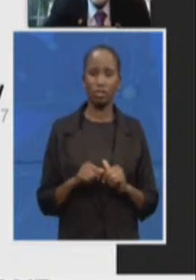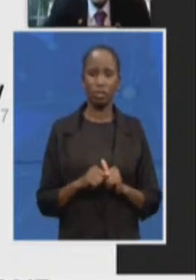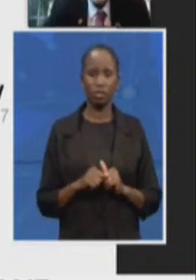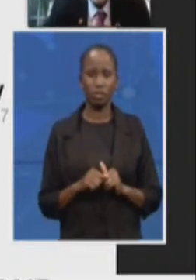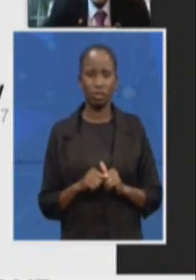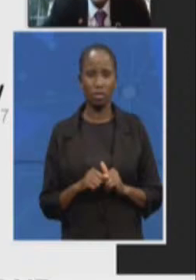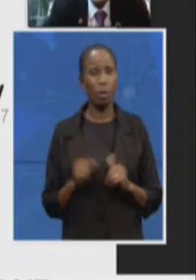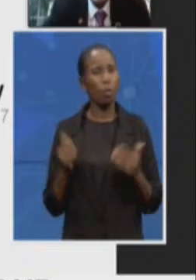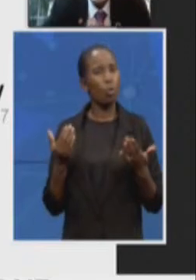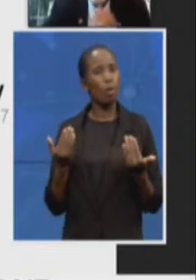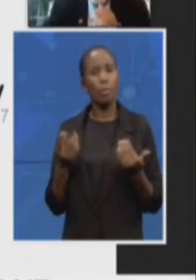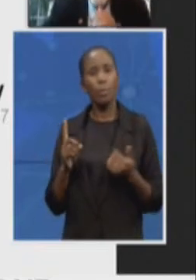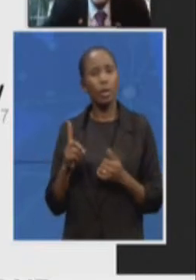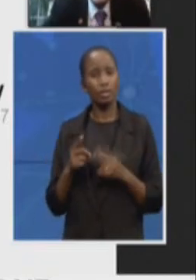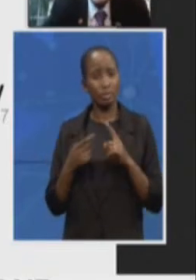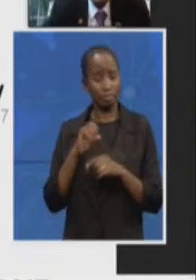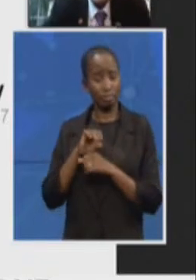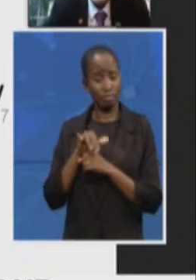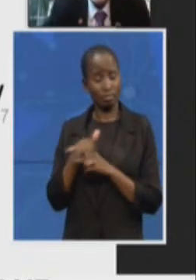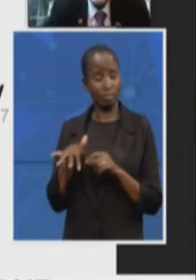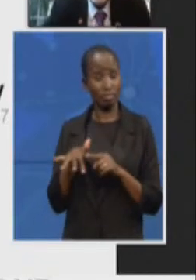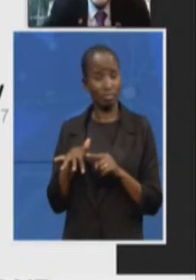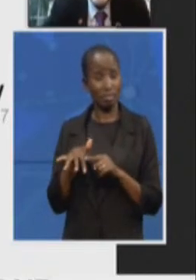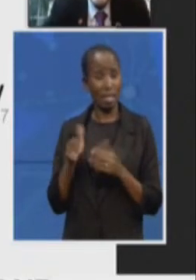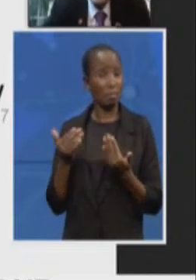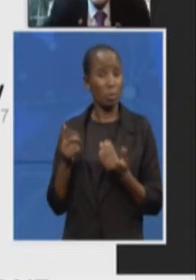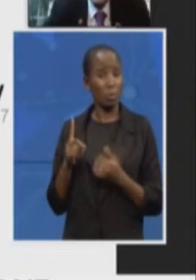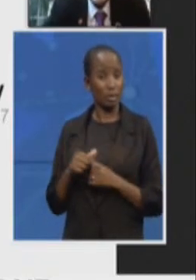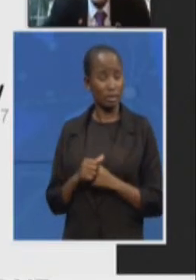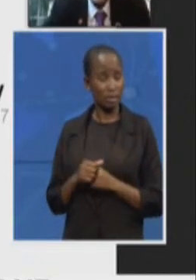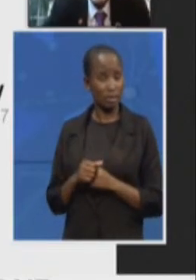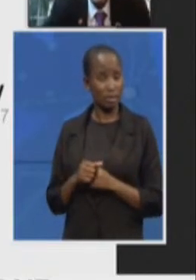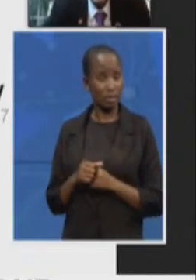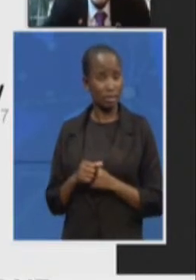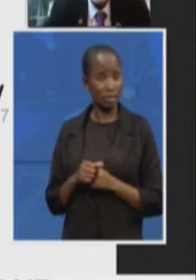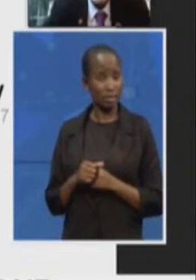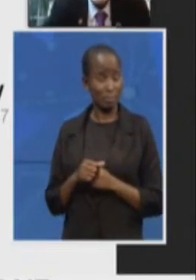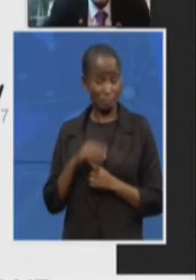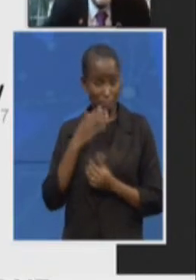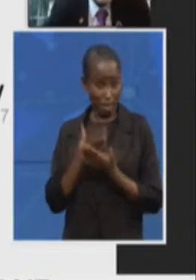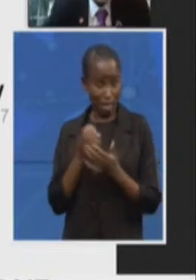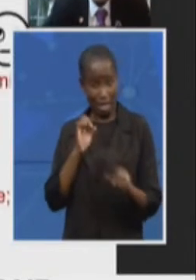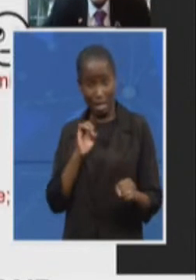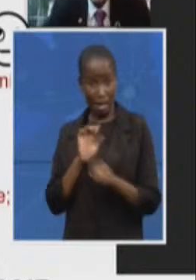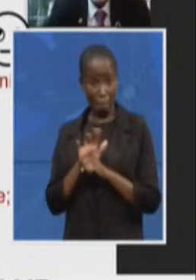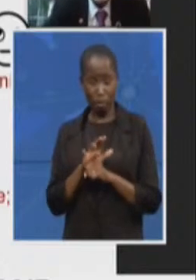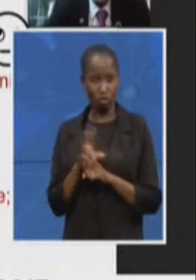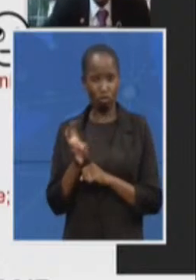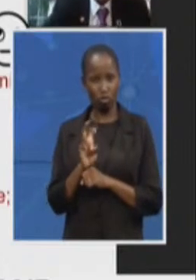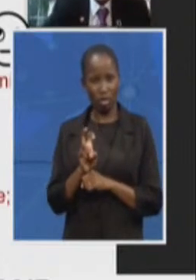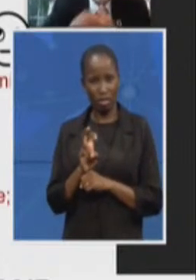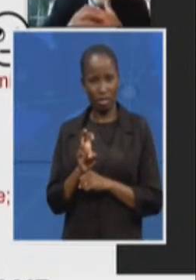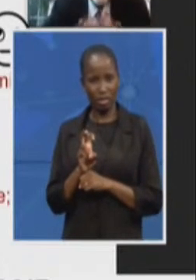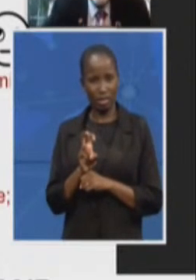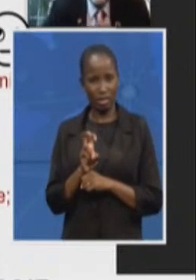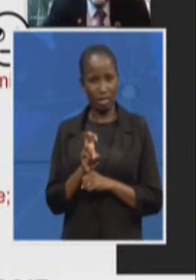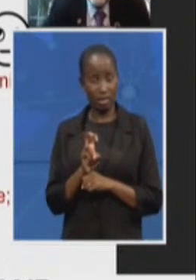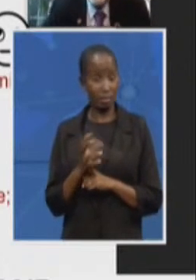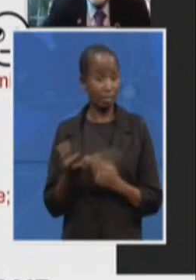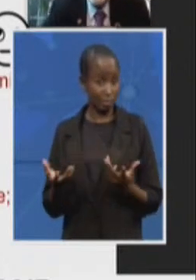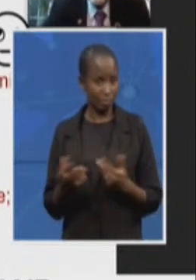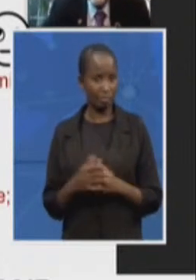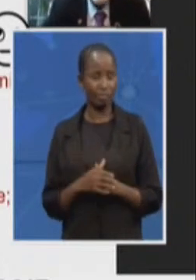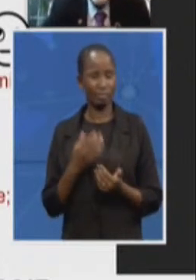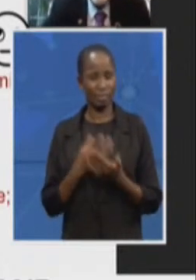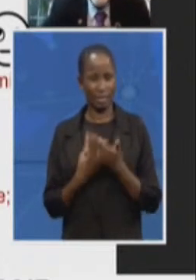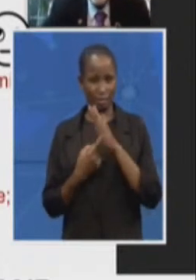variant, and how will it impact the key elements of our response? So let's look at that. Let's look at, are our